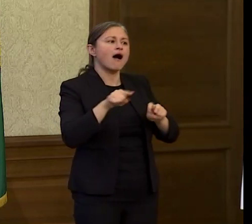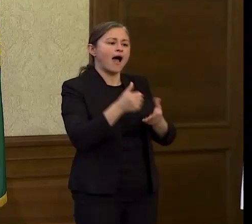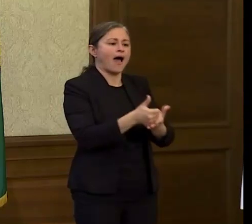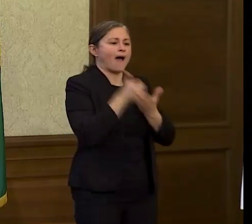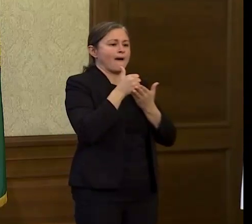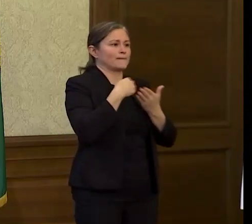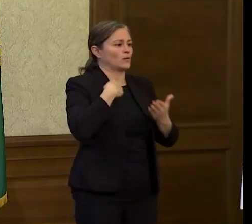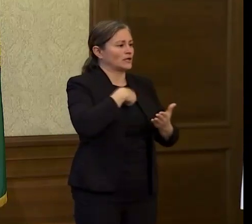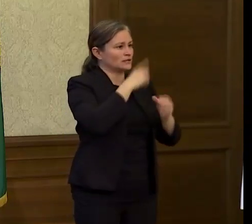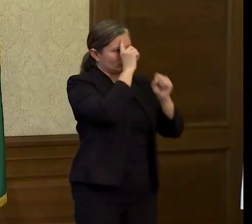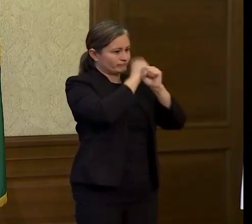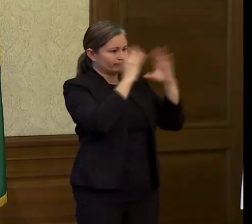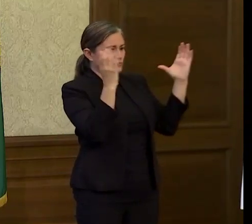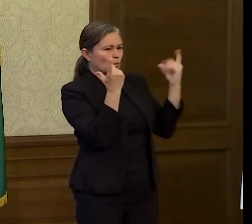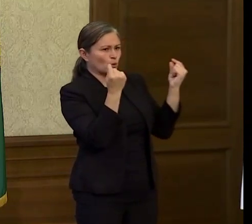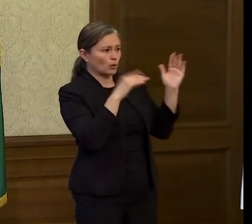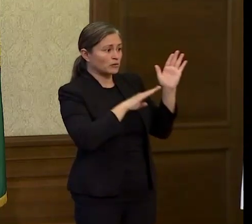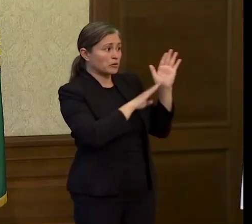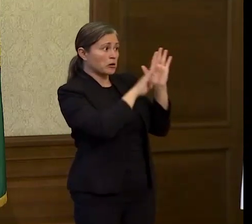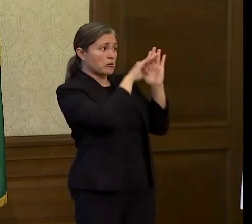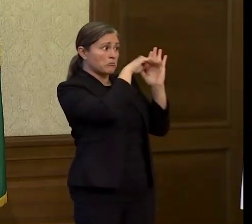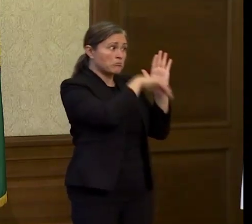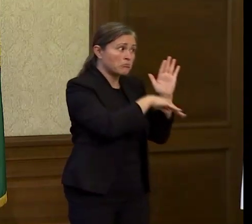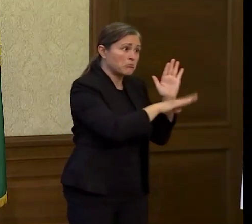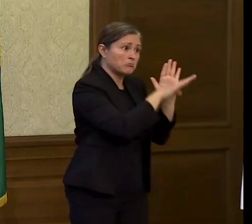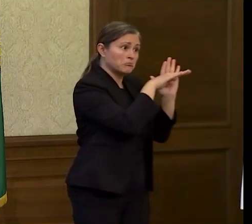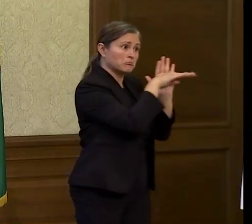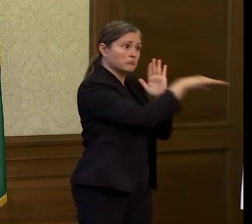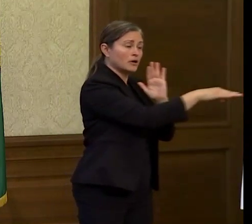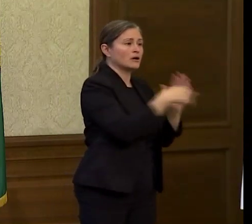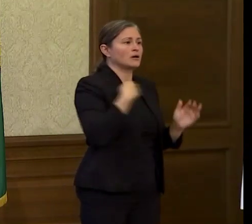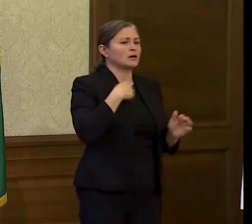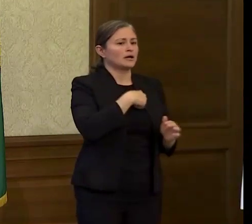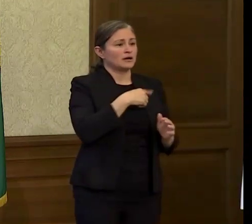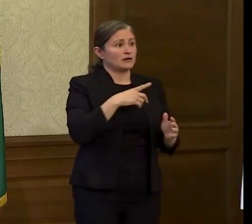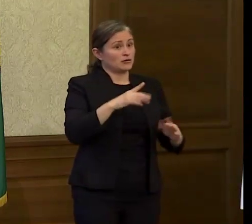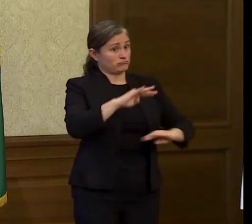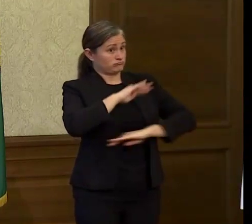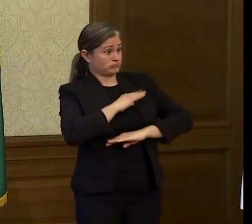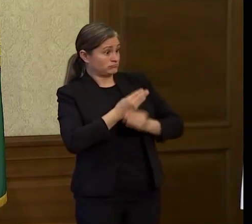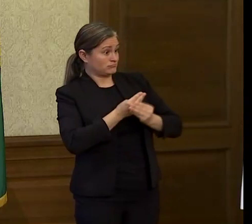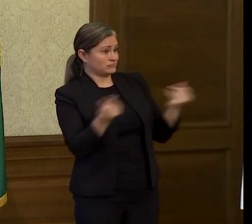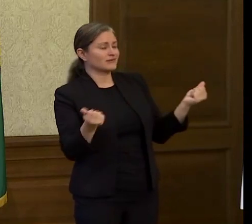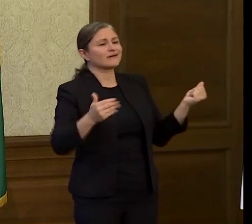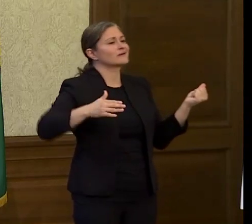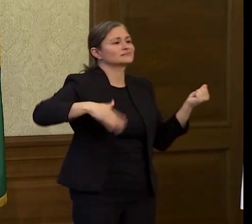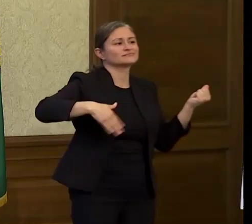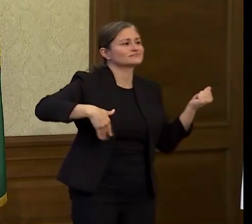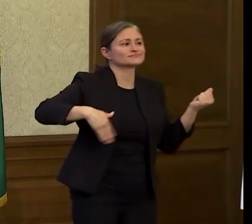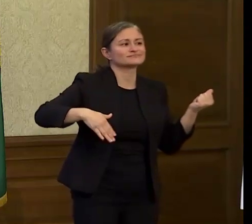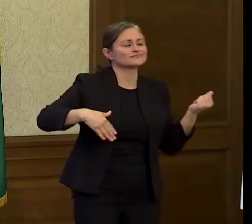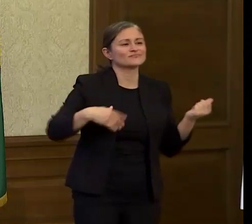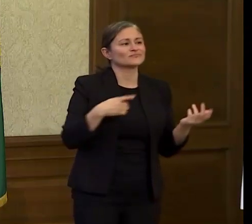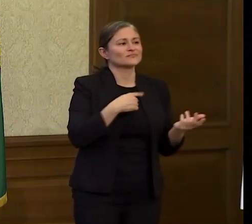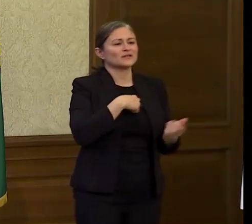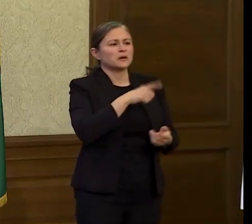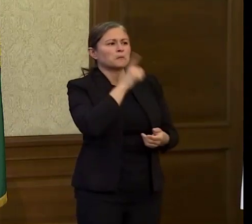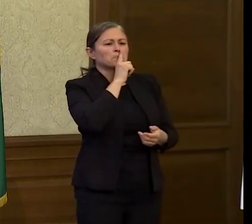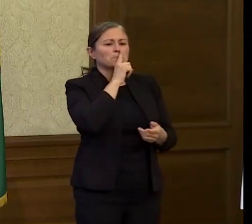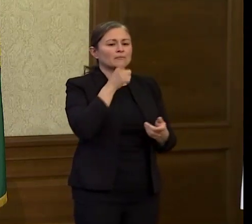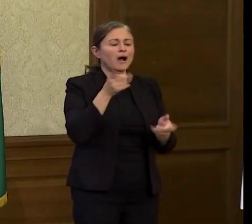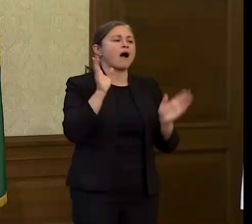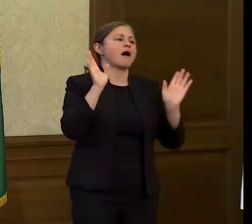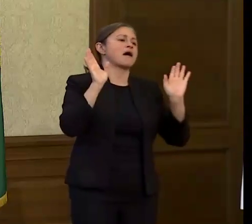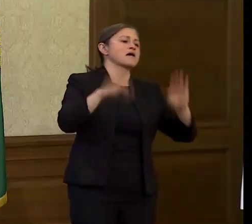We're not out of the woods yet, and we shall never flag or fail in our commitments to win this